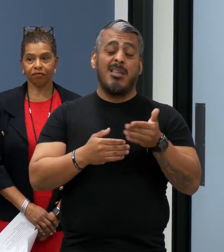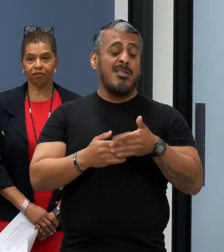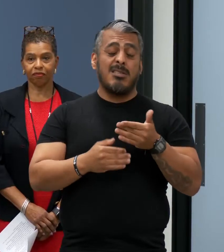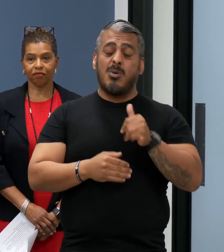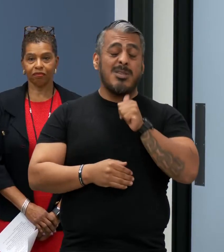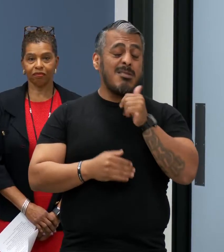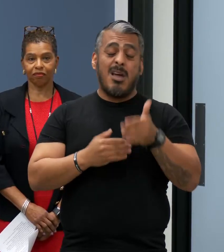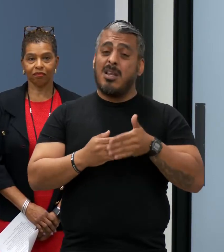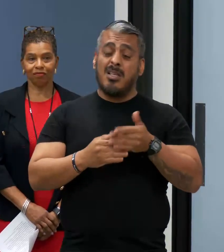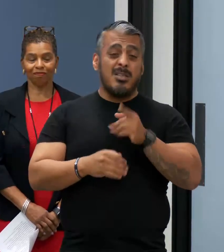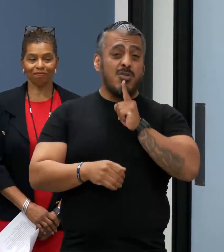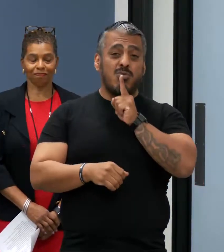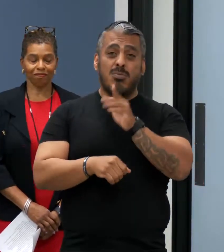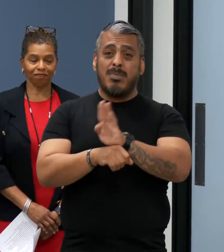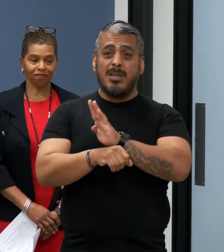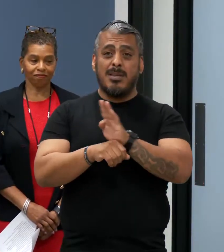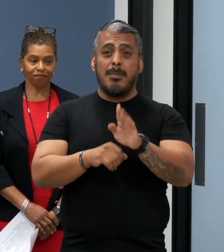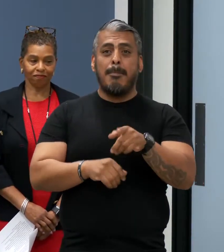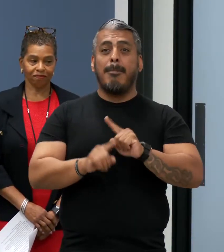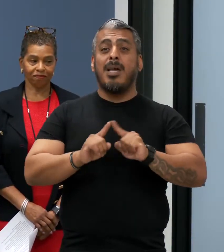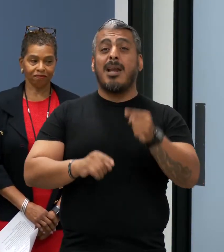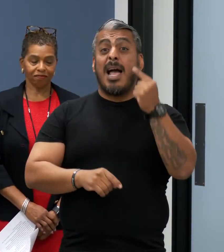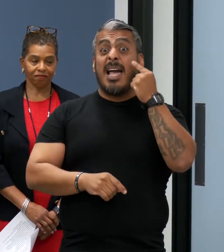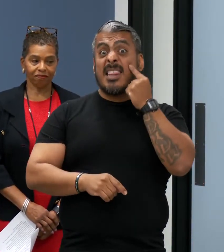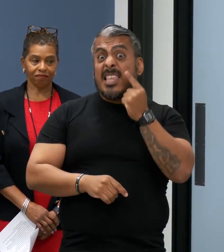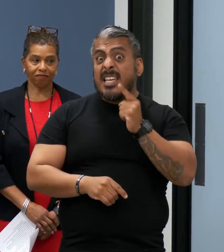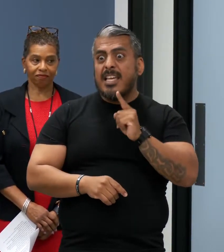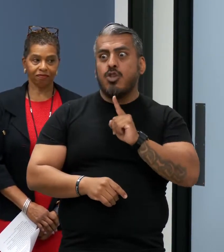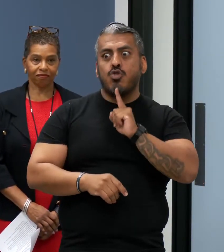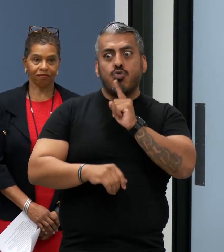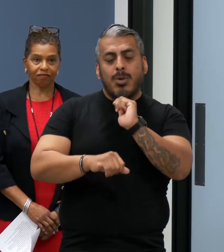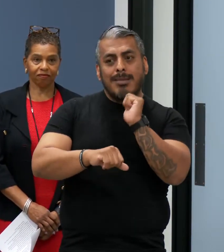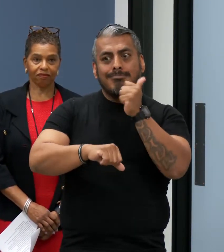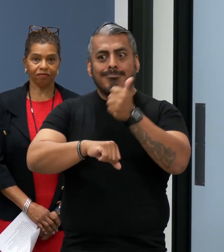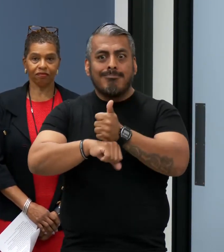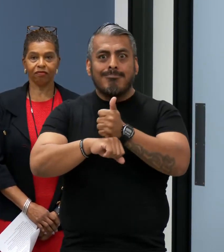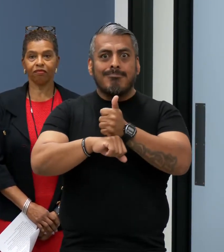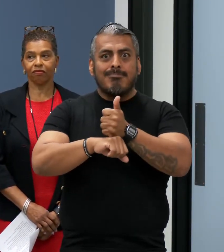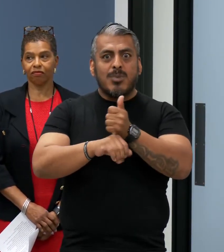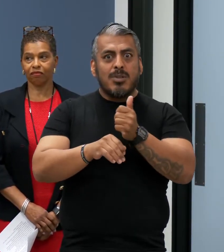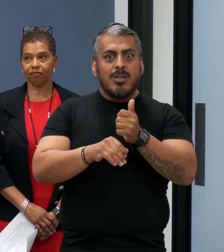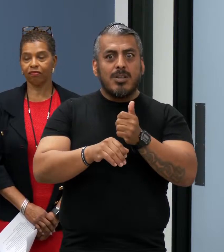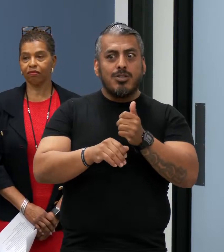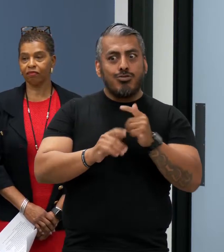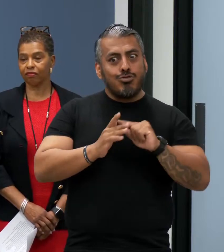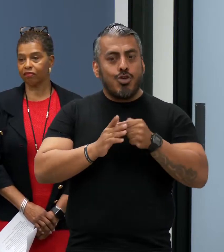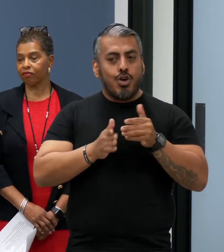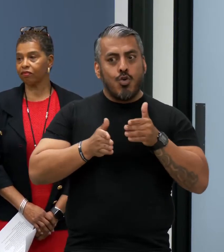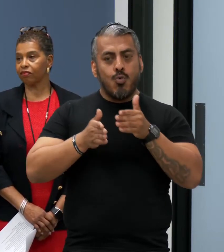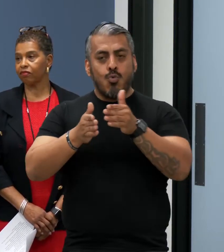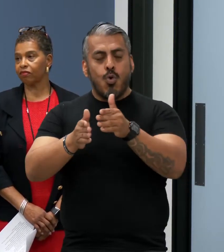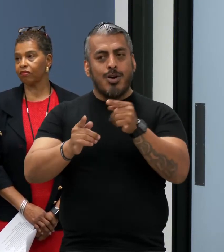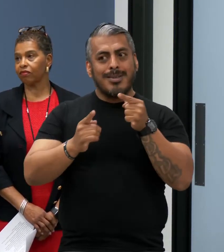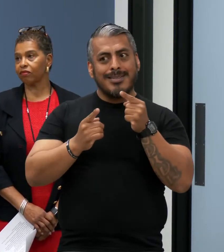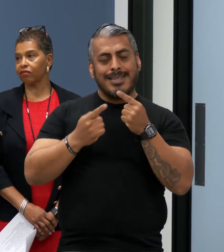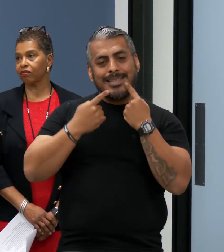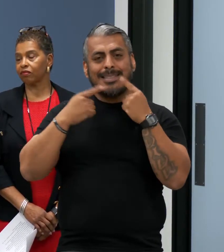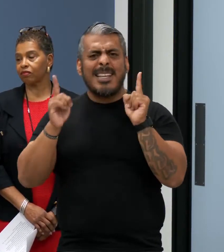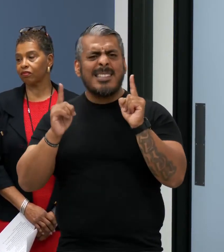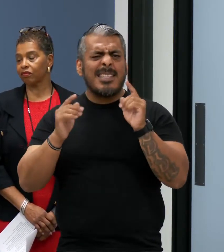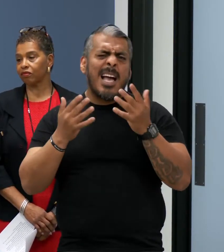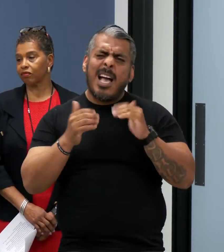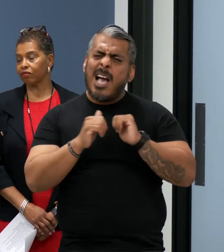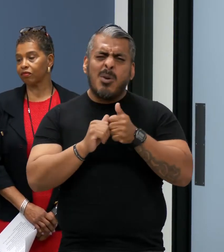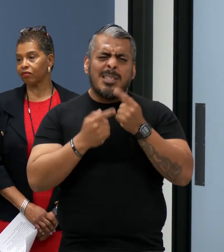at all. But I think that it truly has set us up for staying on a road to success. And what does success look like for the city